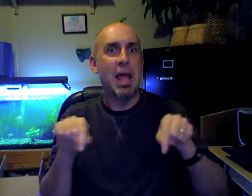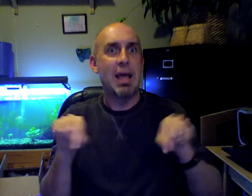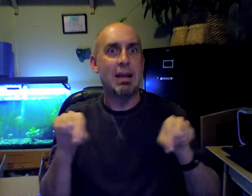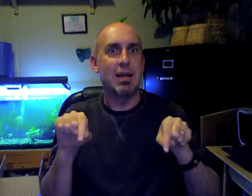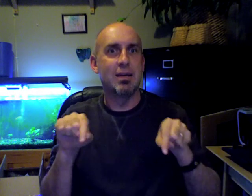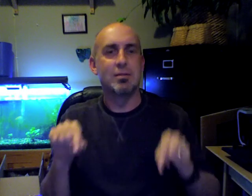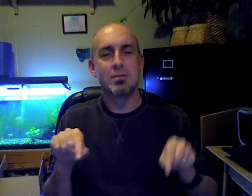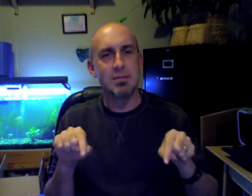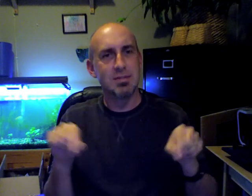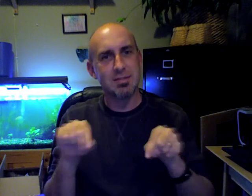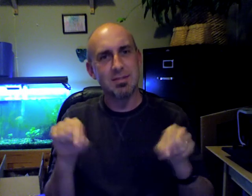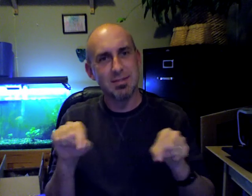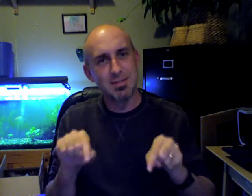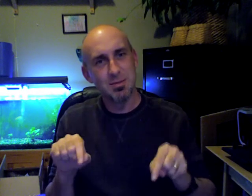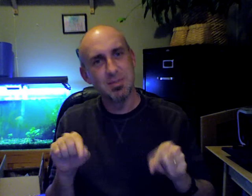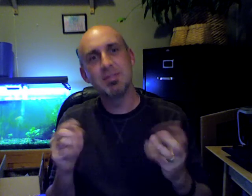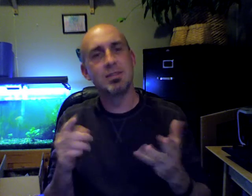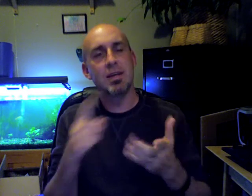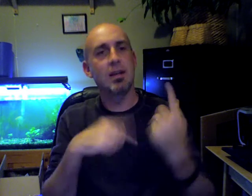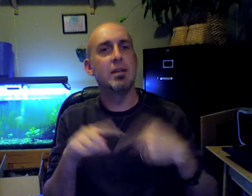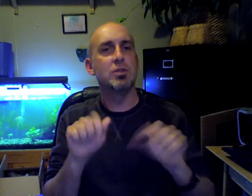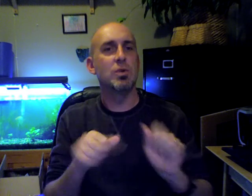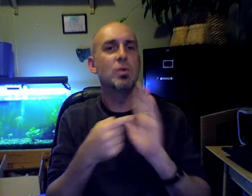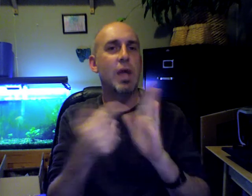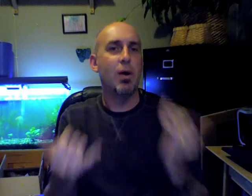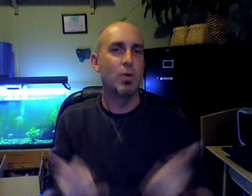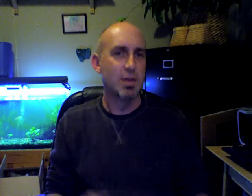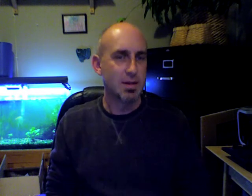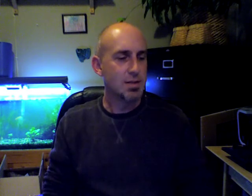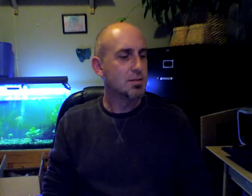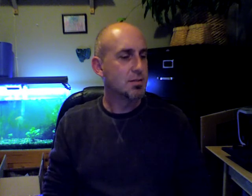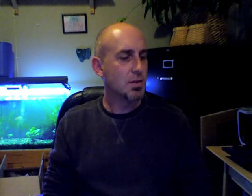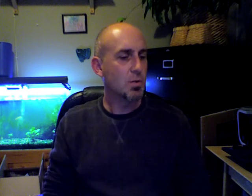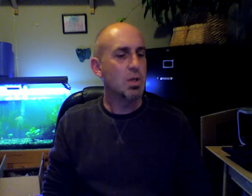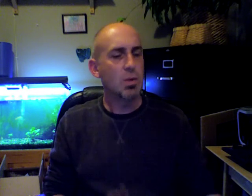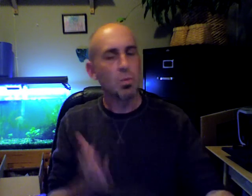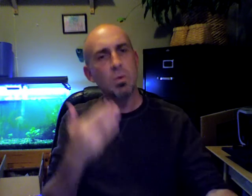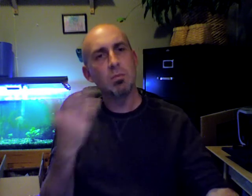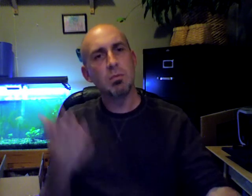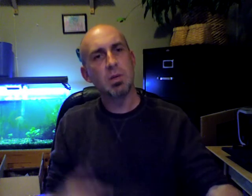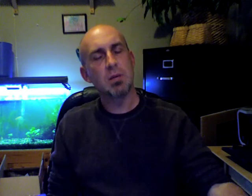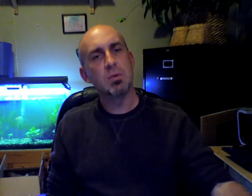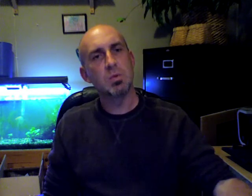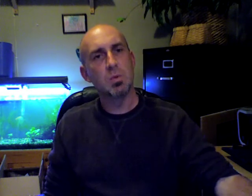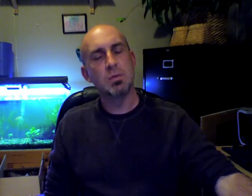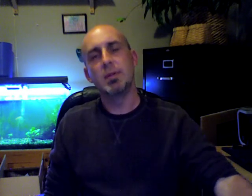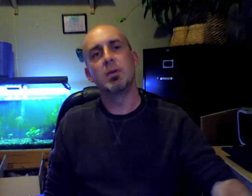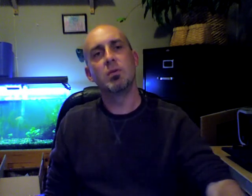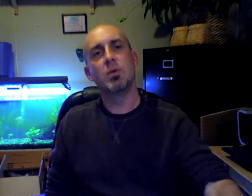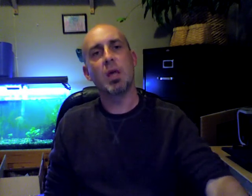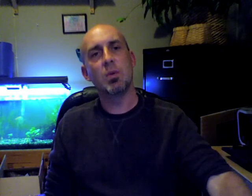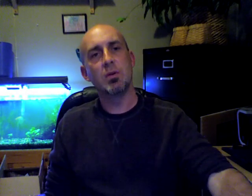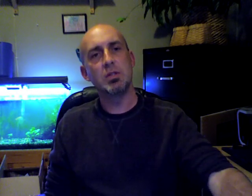panic. The sign I can show you now. So anyway, we'll pick up those words on the new vocabulary sheet